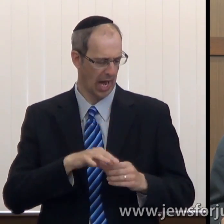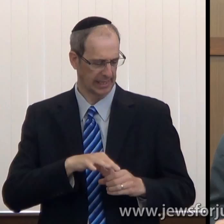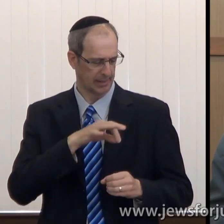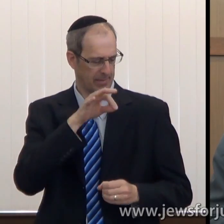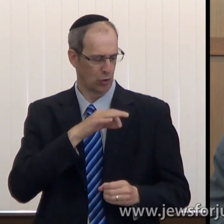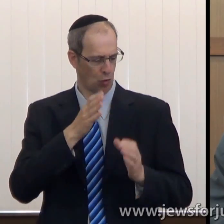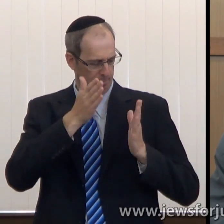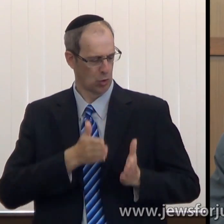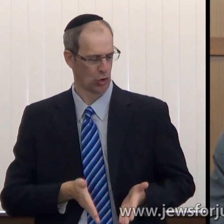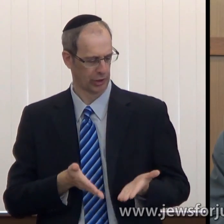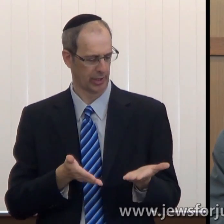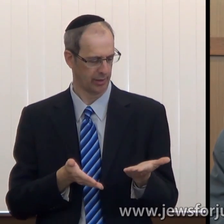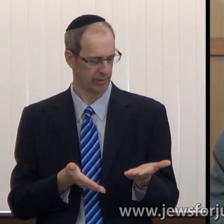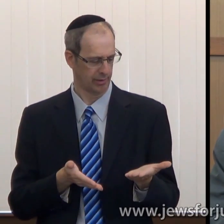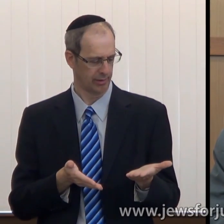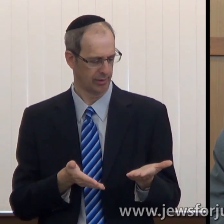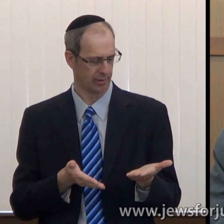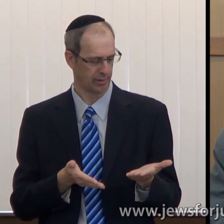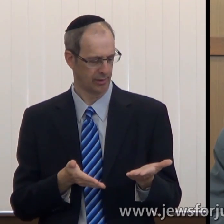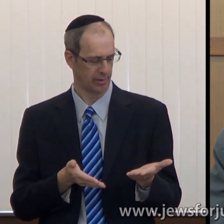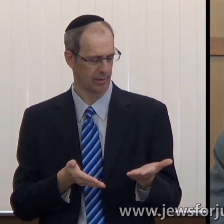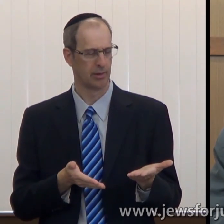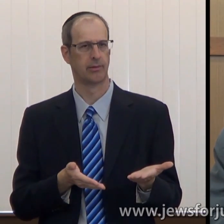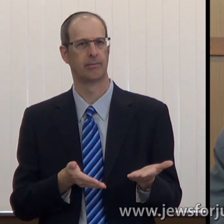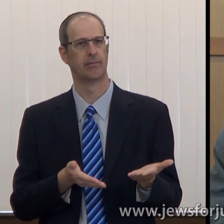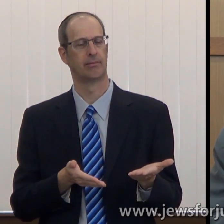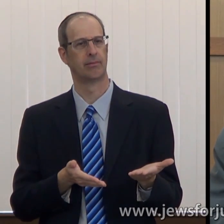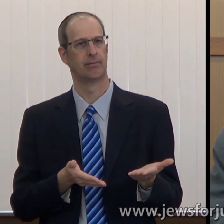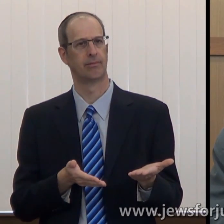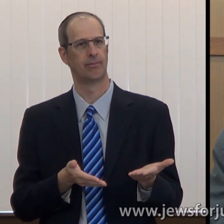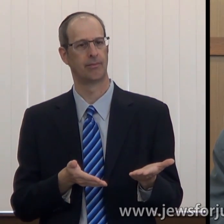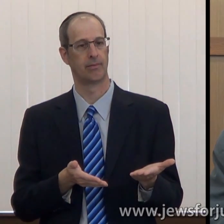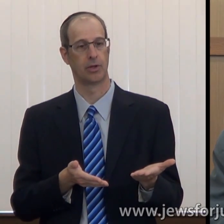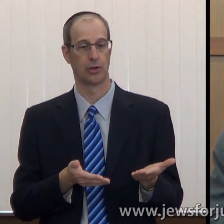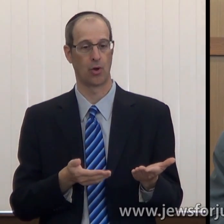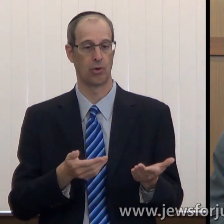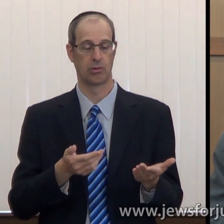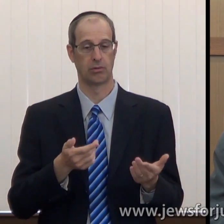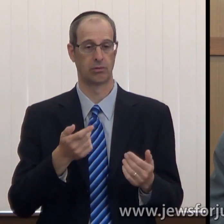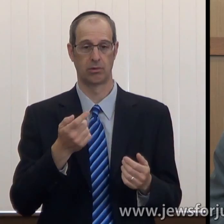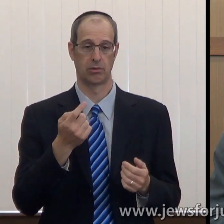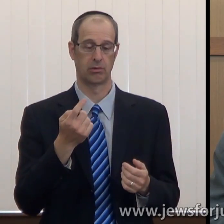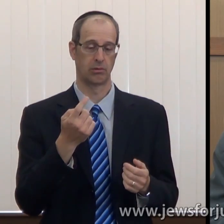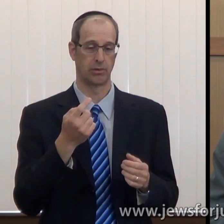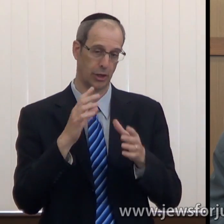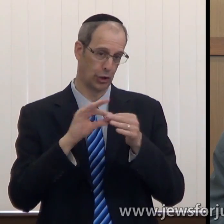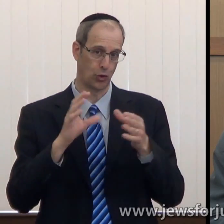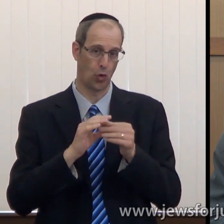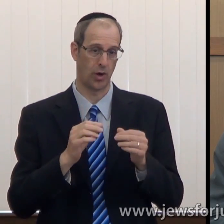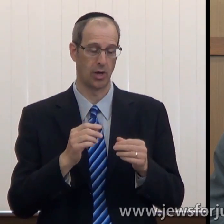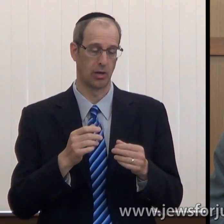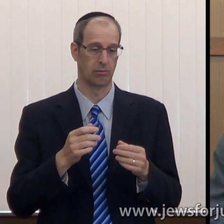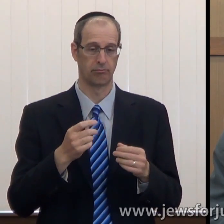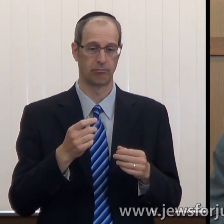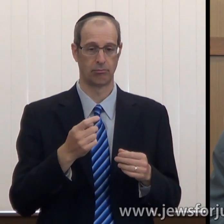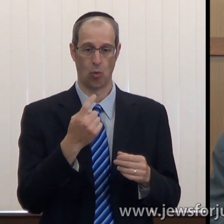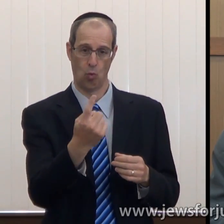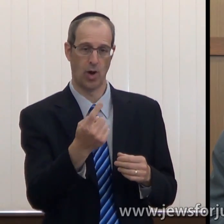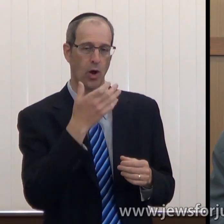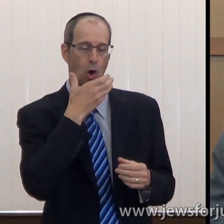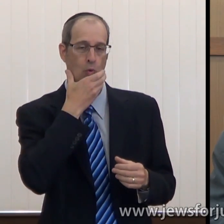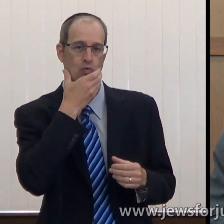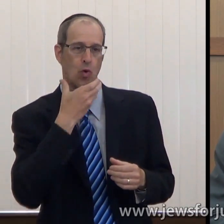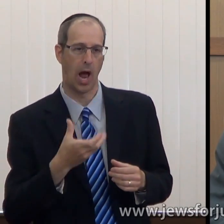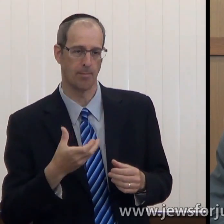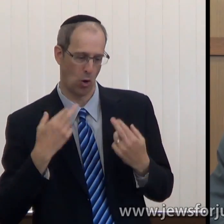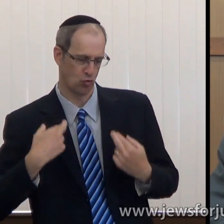person? And the person who took the test in this story was a rabbi. A rabbi takes